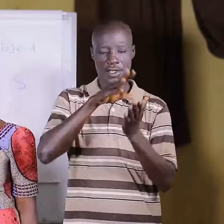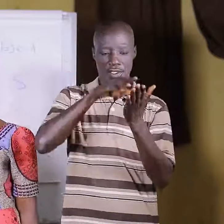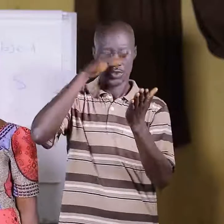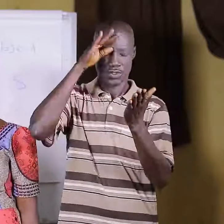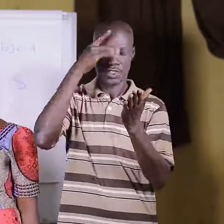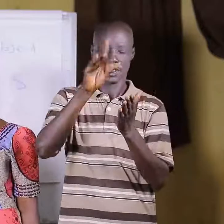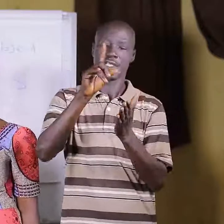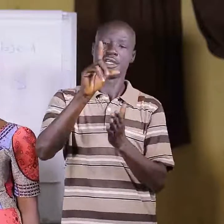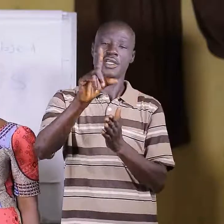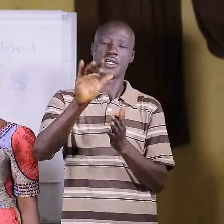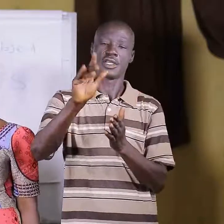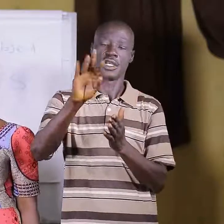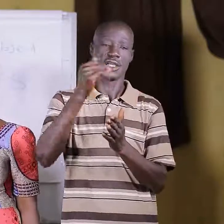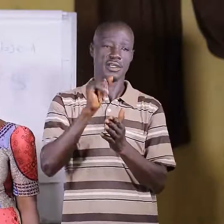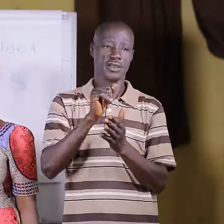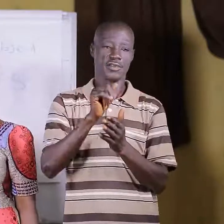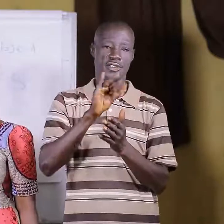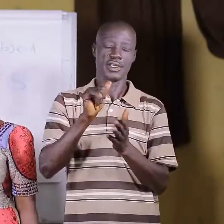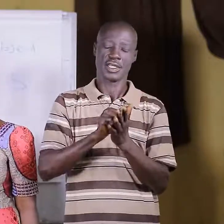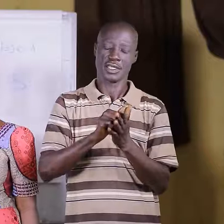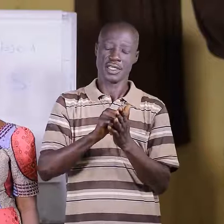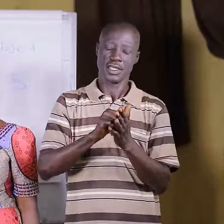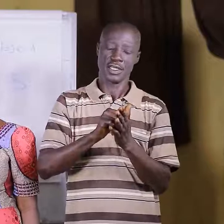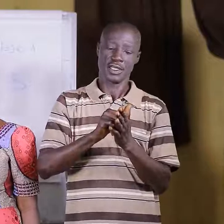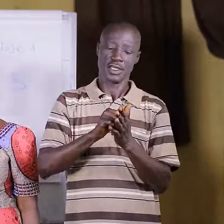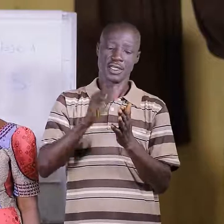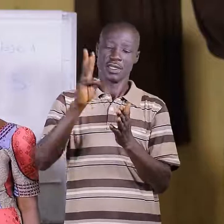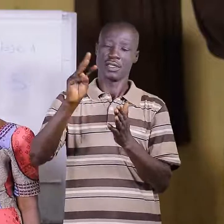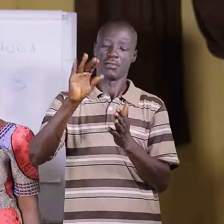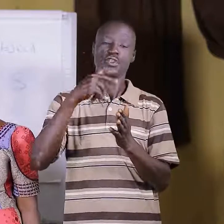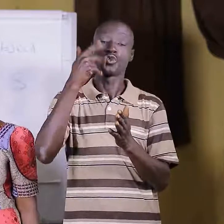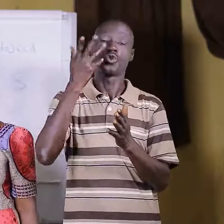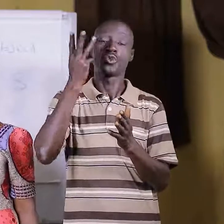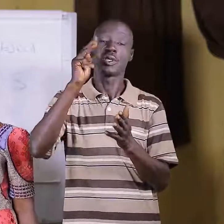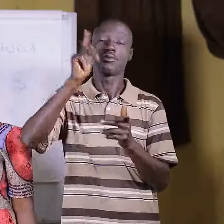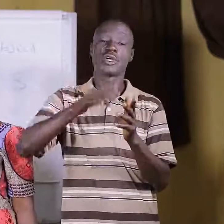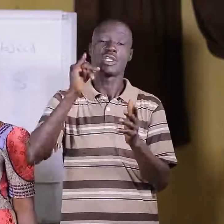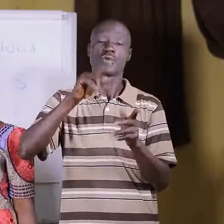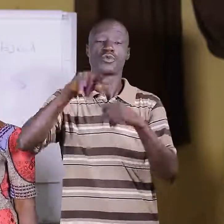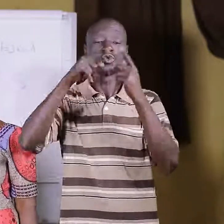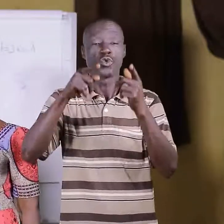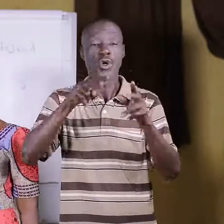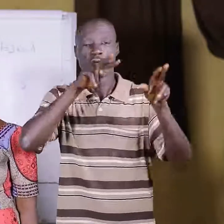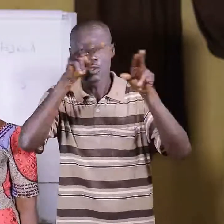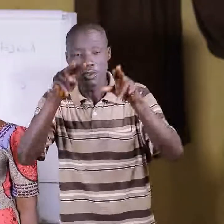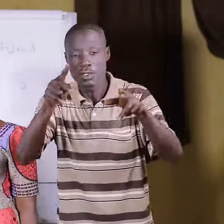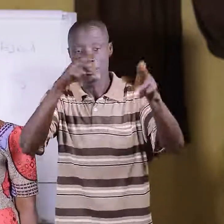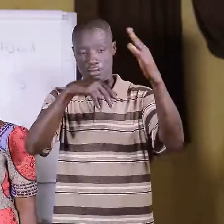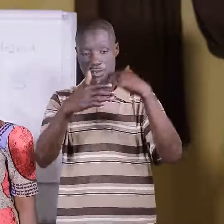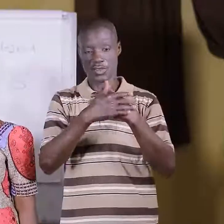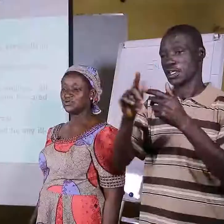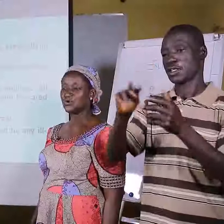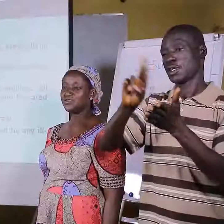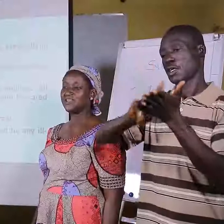And Moses gave them terms of reference, what they were supposed to go and look at and bring back the